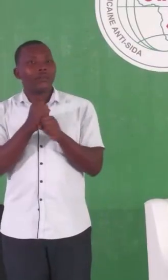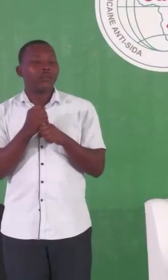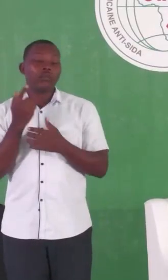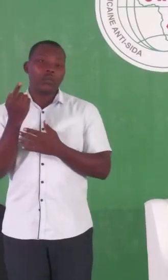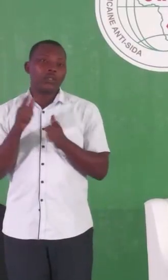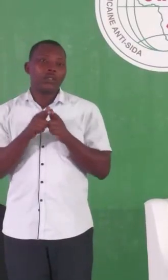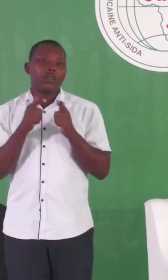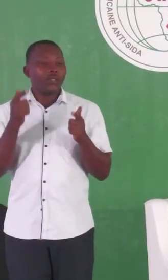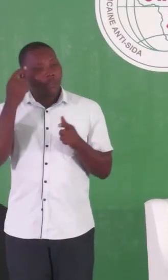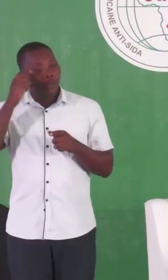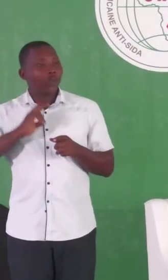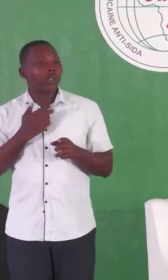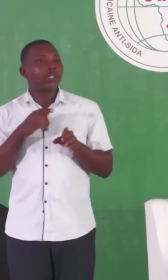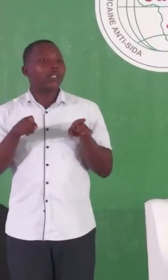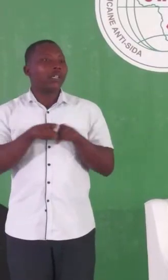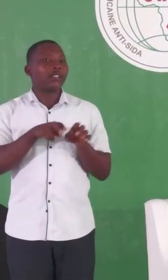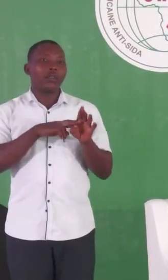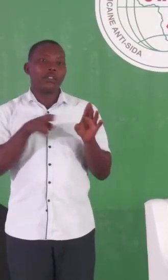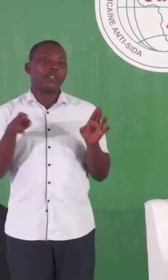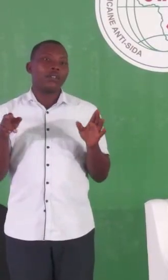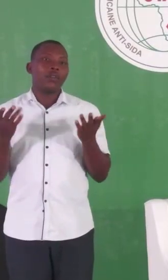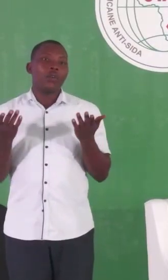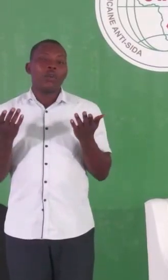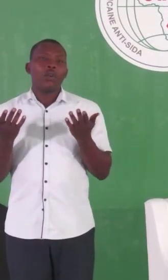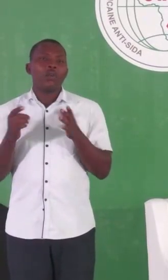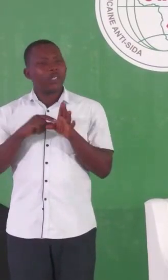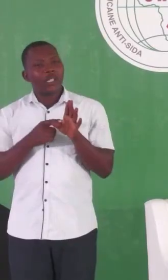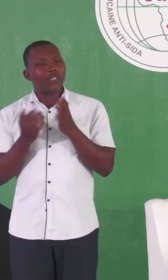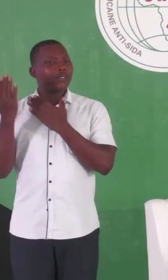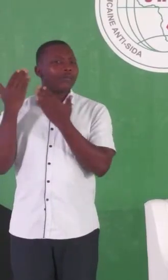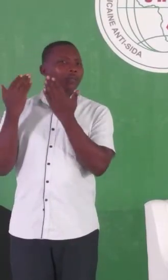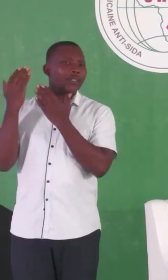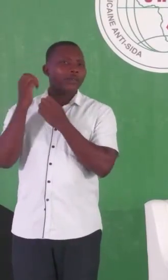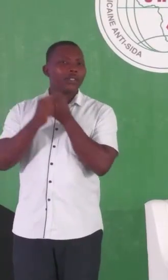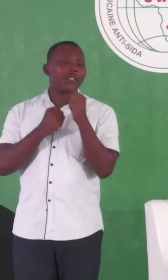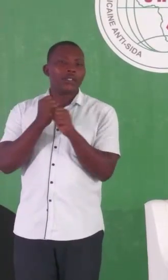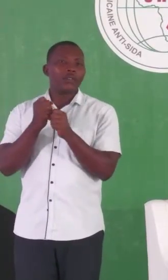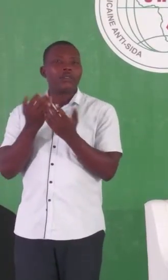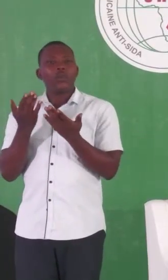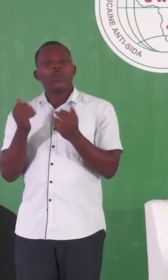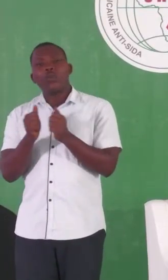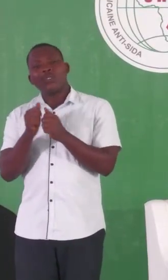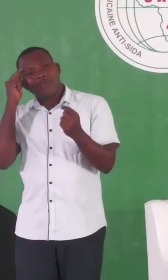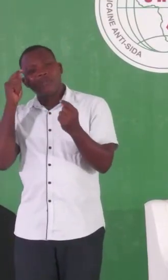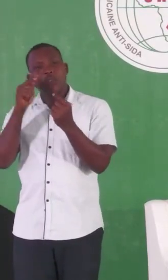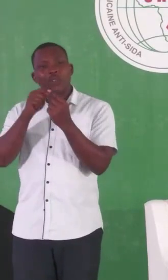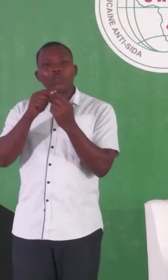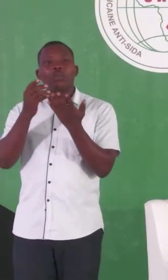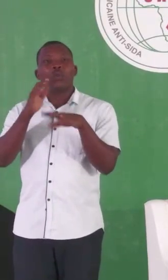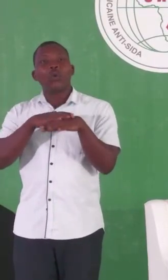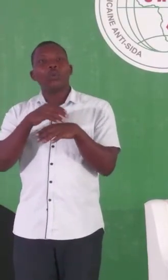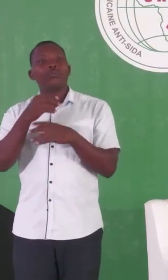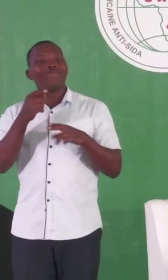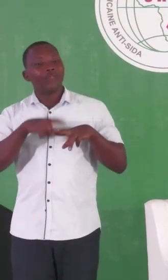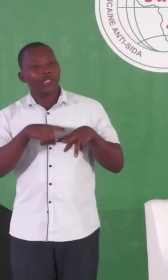as a region. We started years ago with a lot of focus first on HIV, but over the course